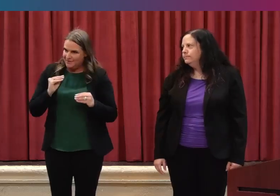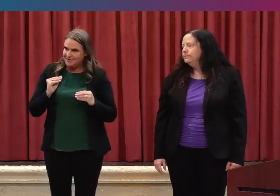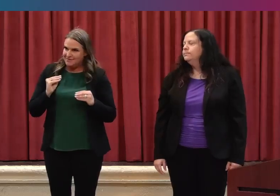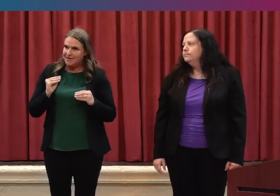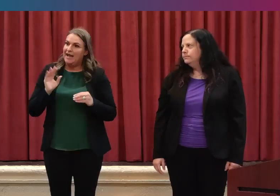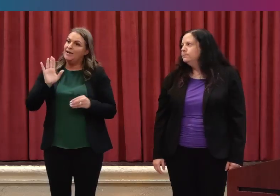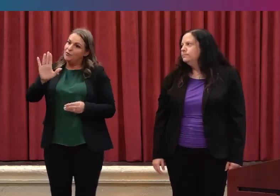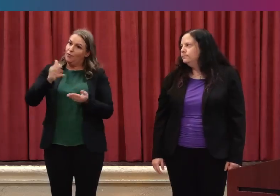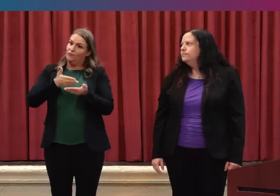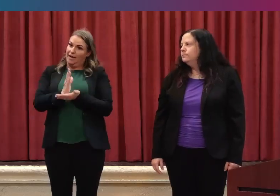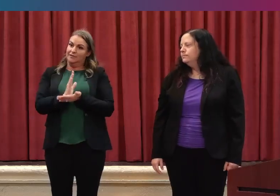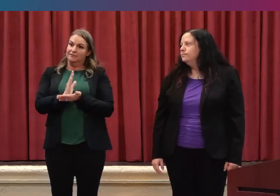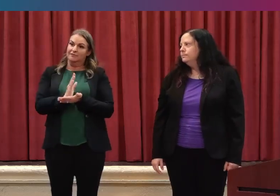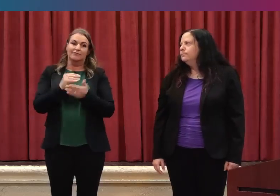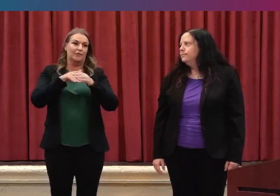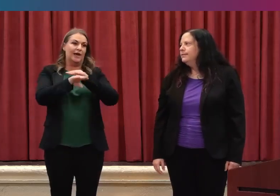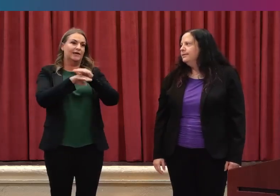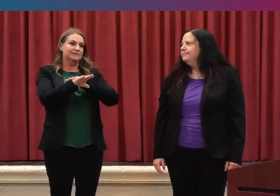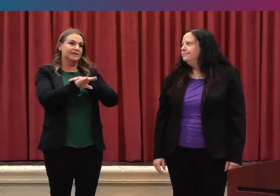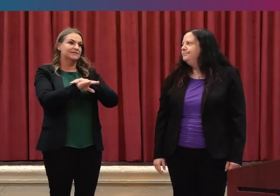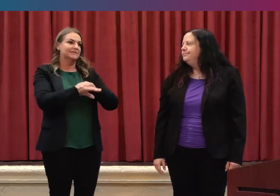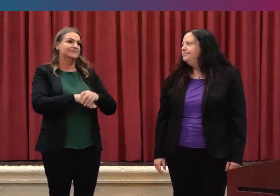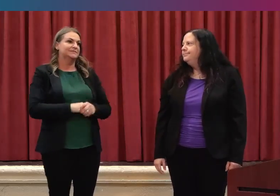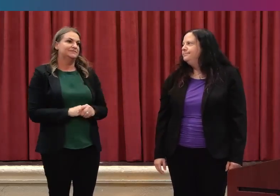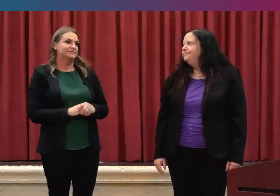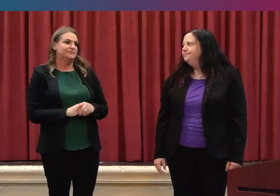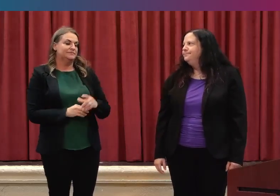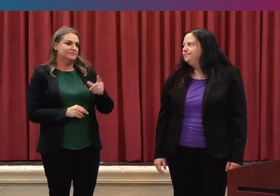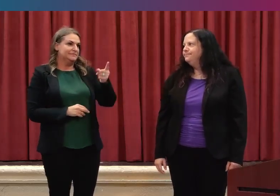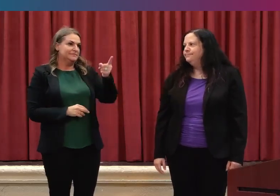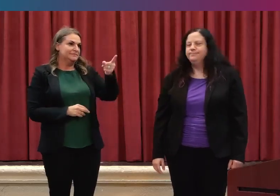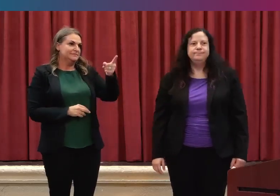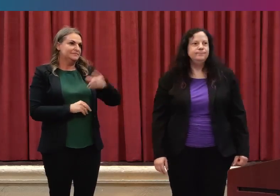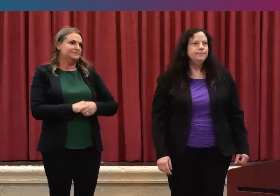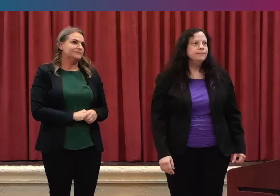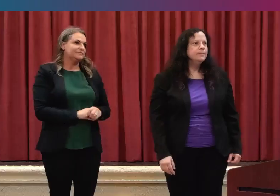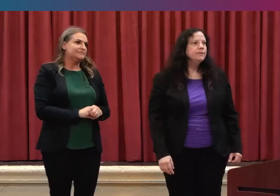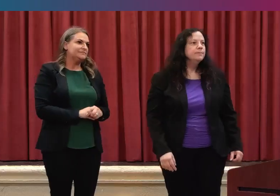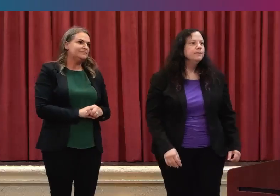your language, it's your experience, and it's your right to accessibility.